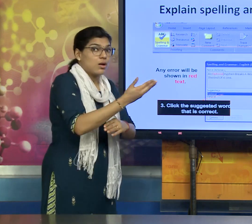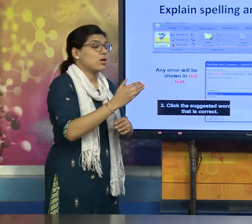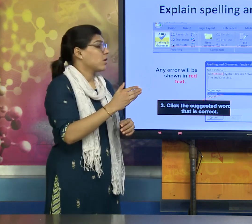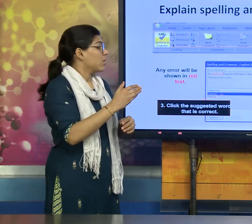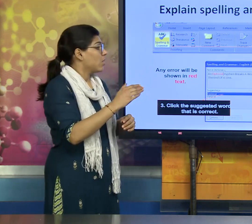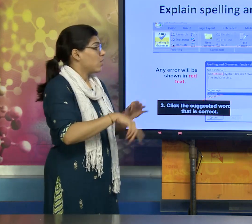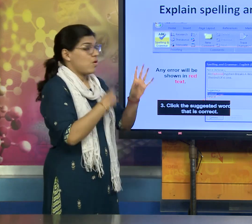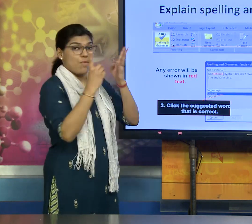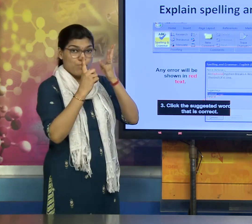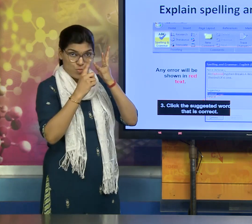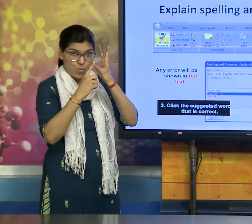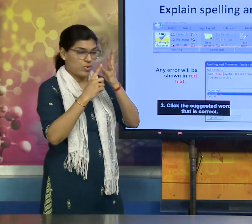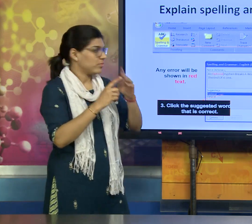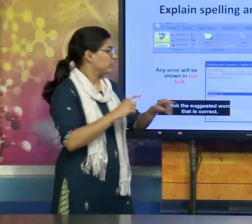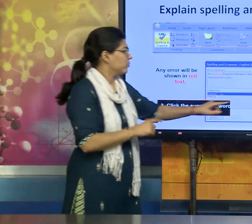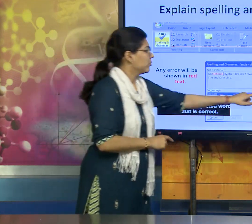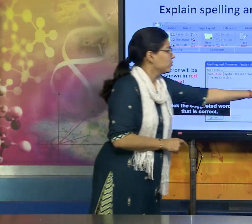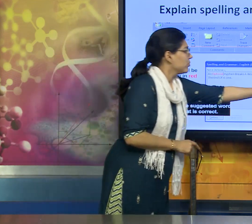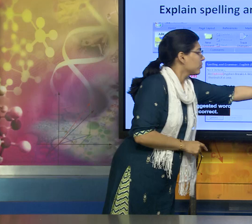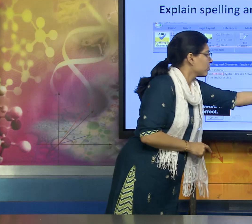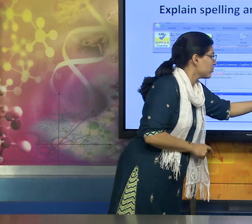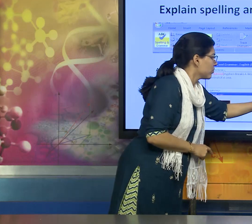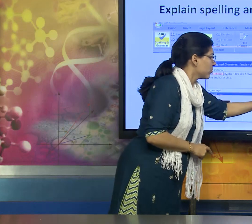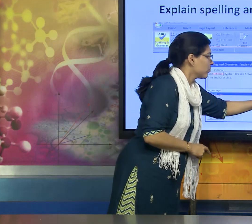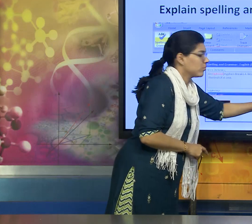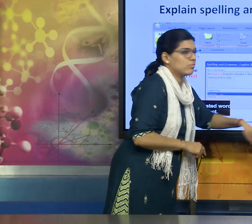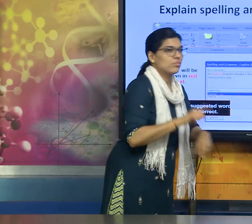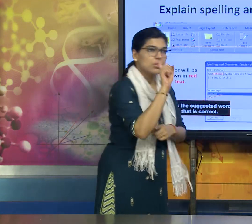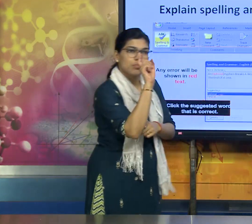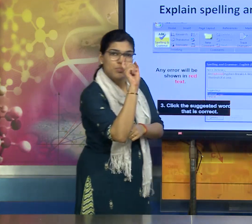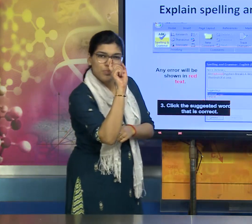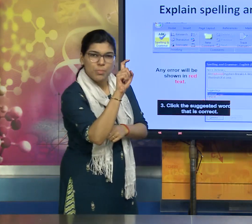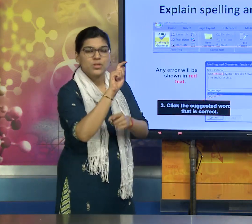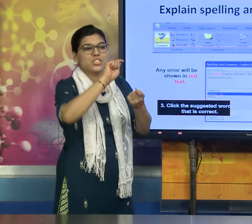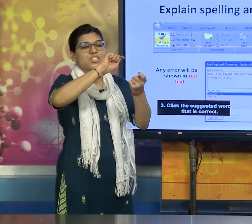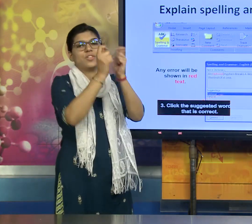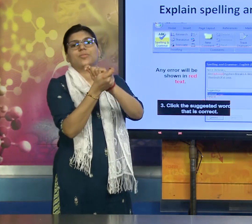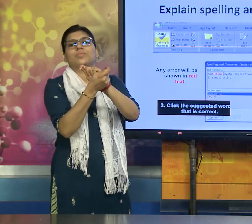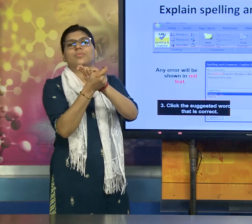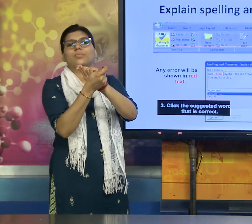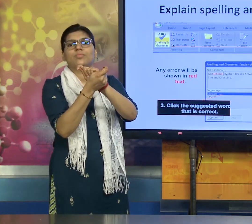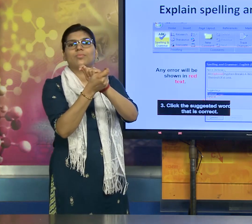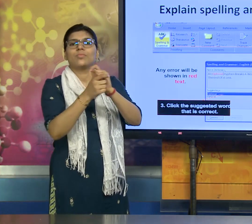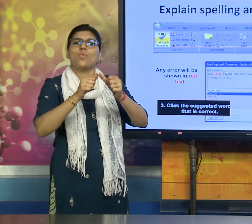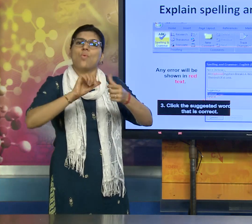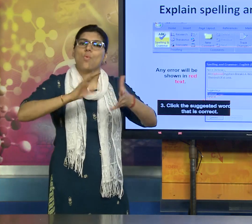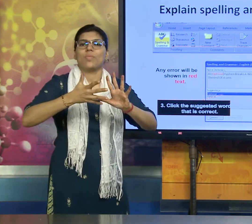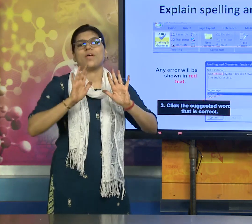Last, click Change. The word will automatically change and it will get